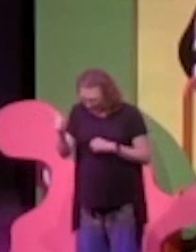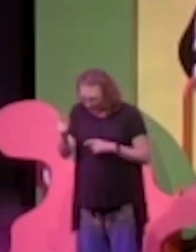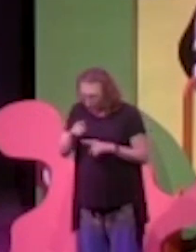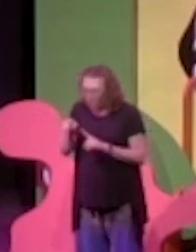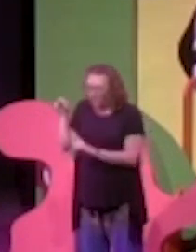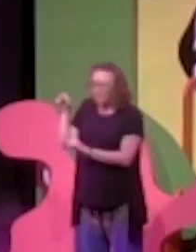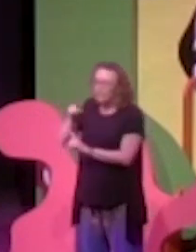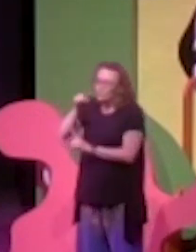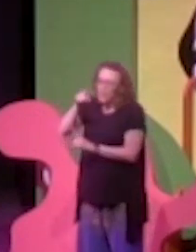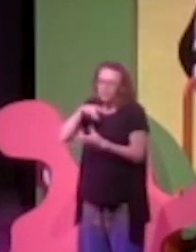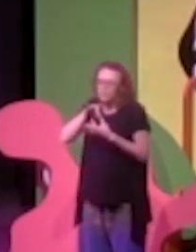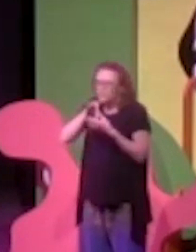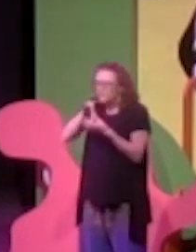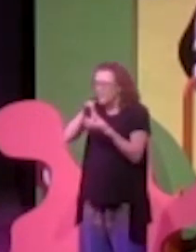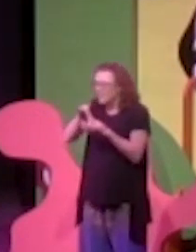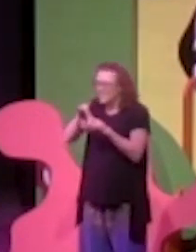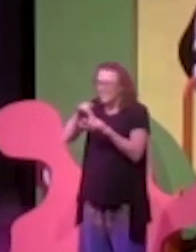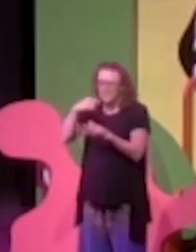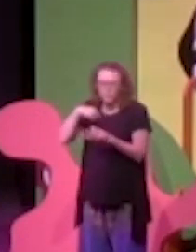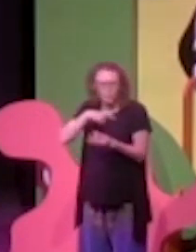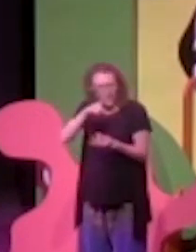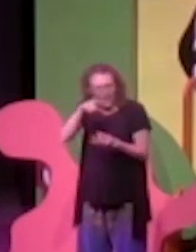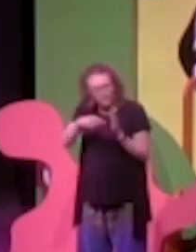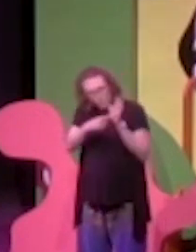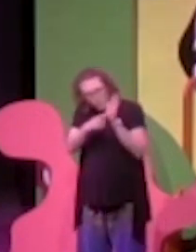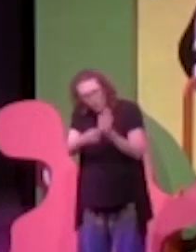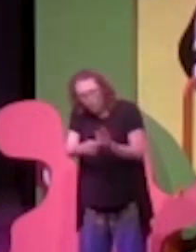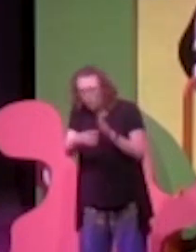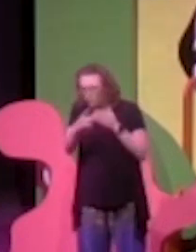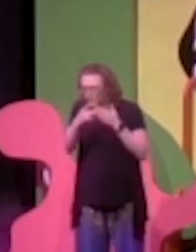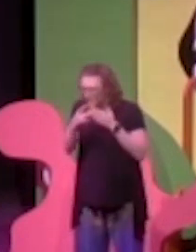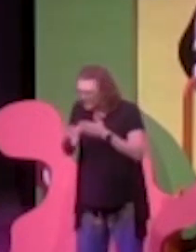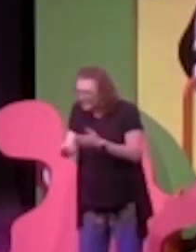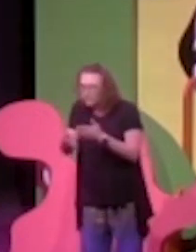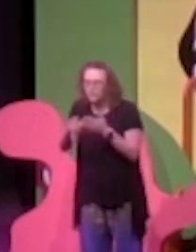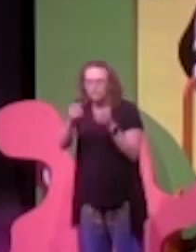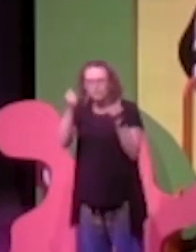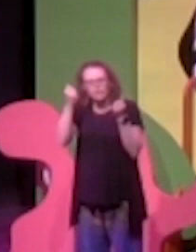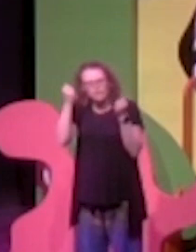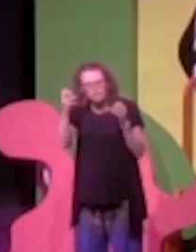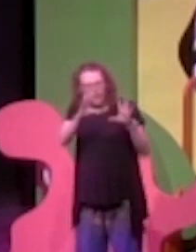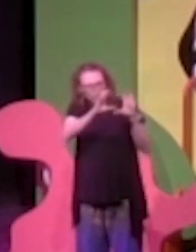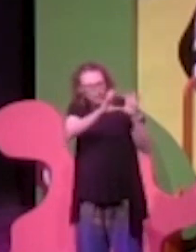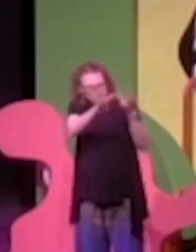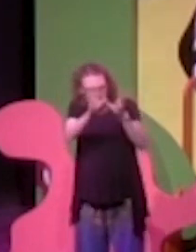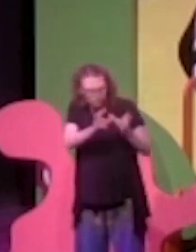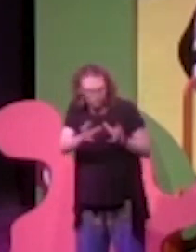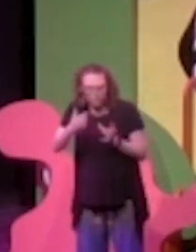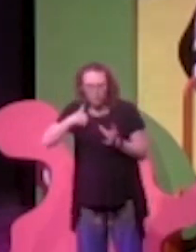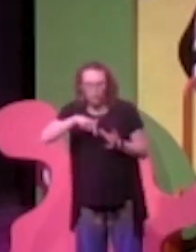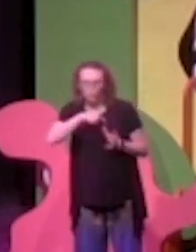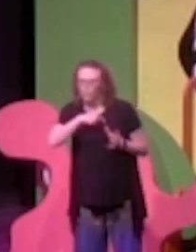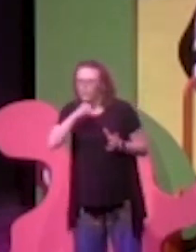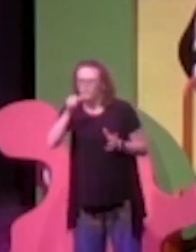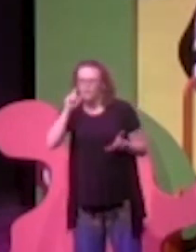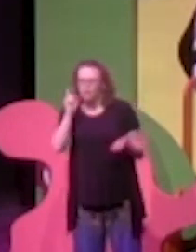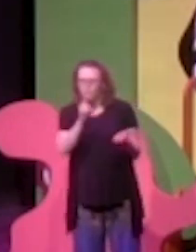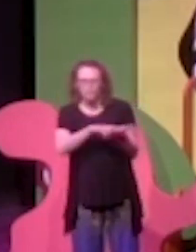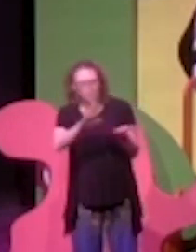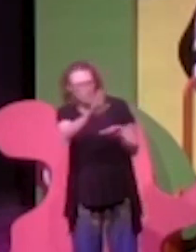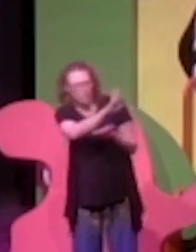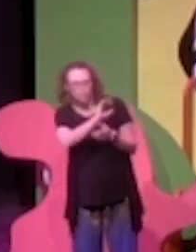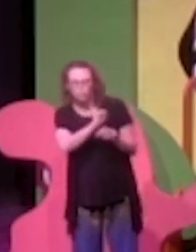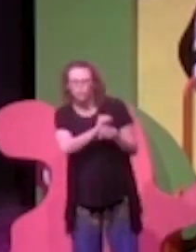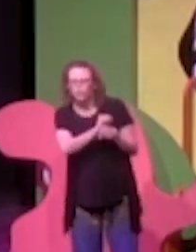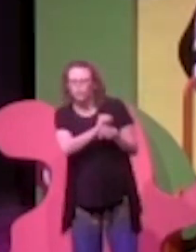those people through. And even the people who haven't been acknowledged, who are already at the top of their life and haven't been recognized for the work that they've been doing